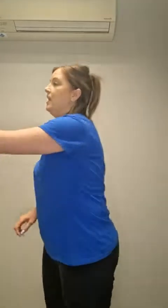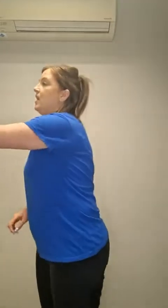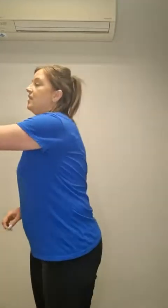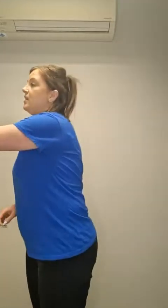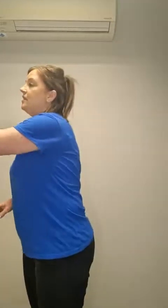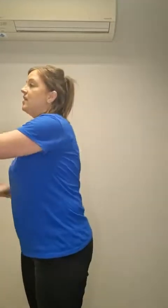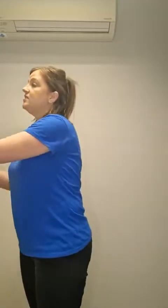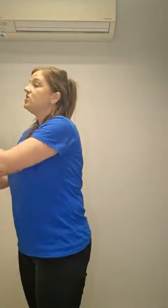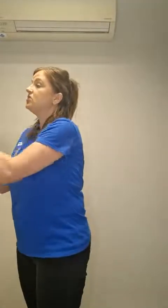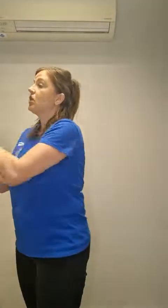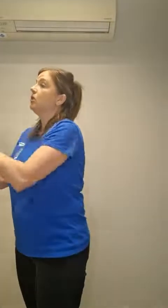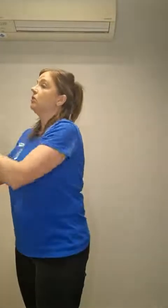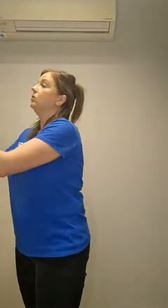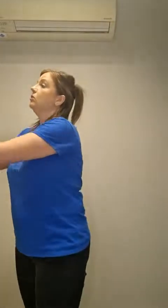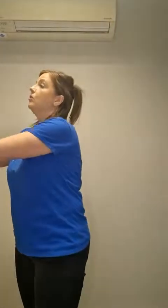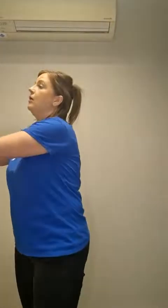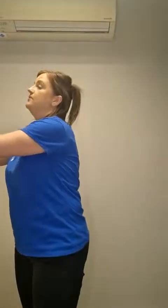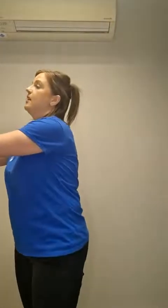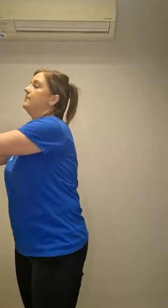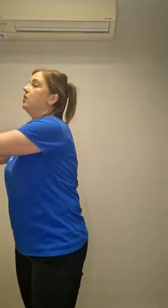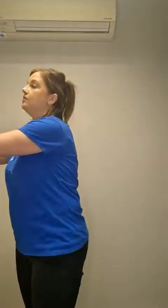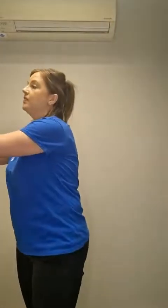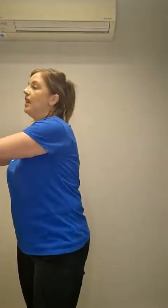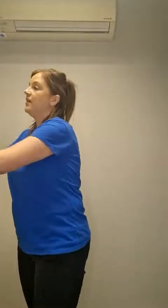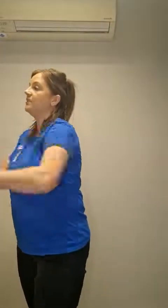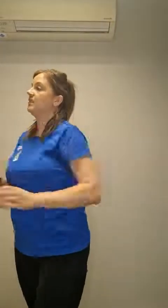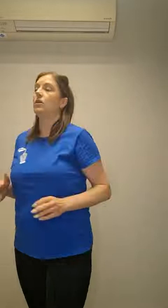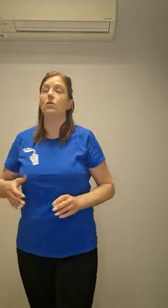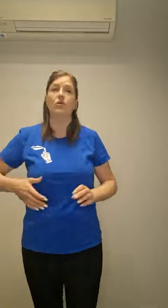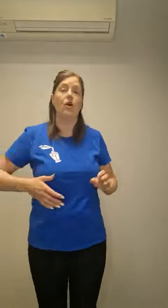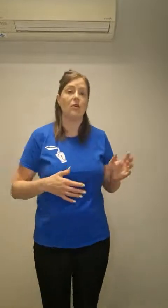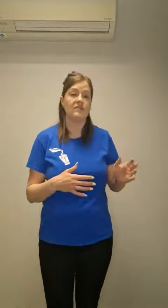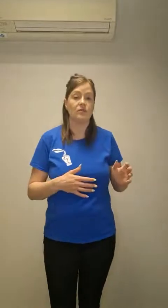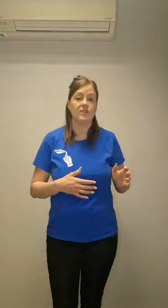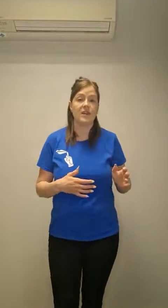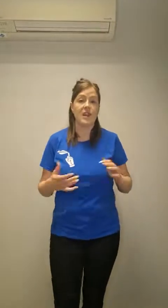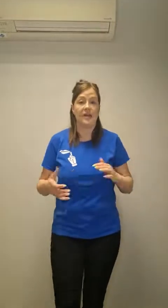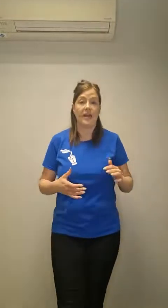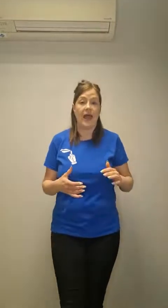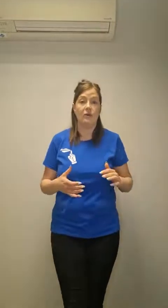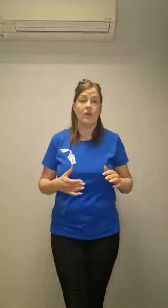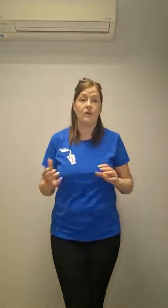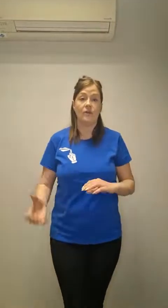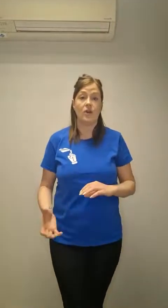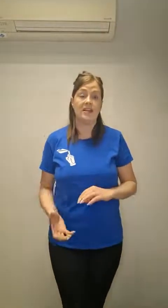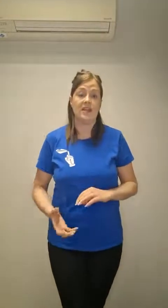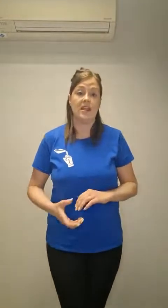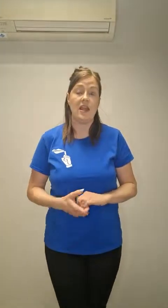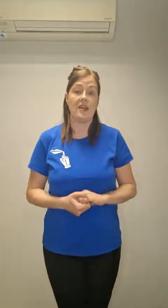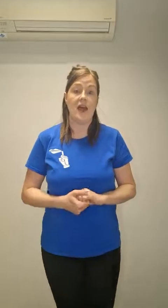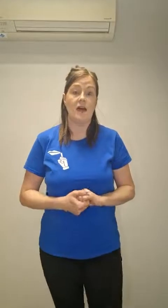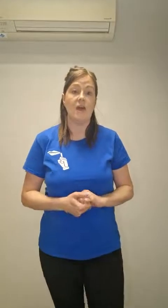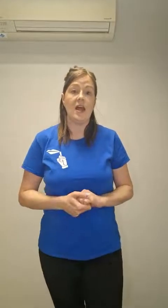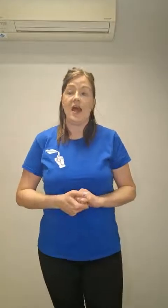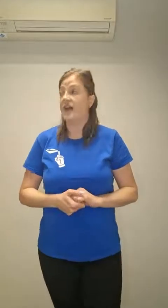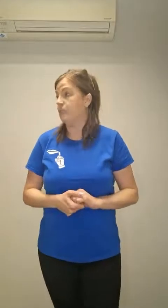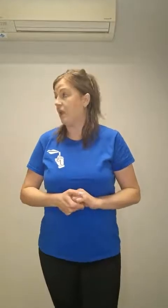They can then circle whilst they move, and they circle horizontally in and out, vertically in and out, as well